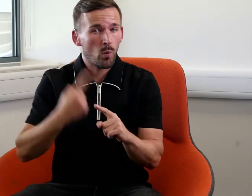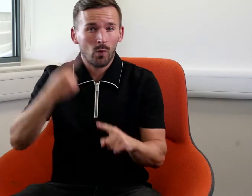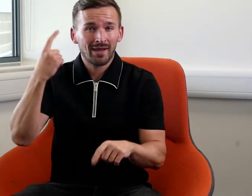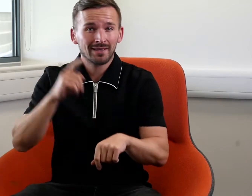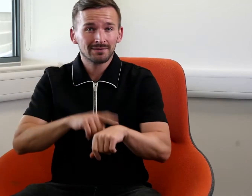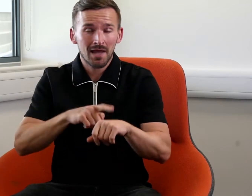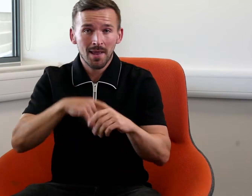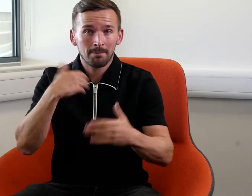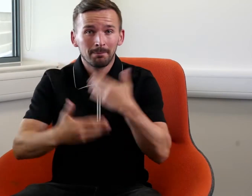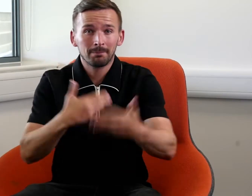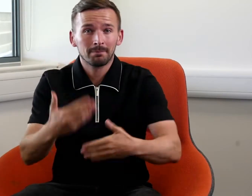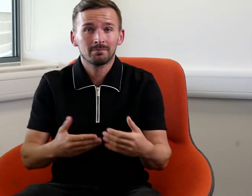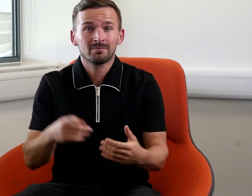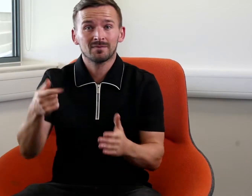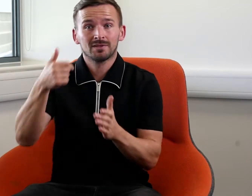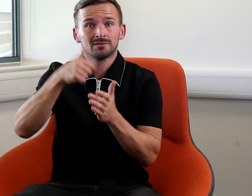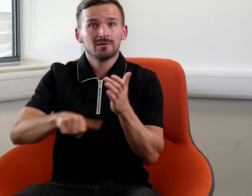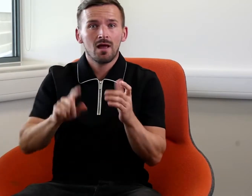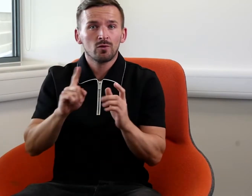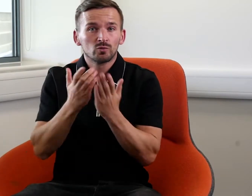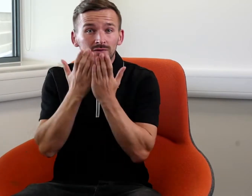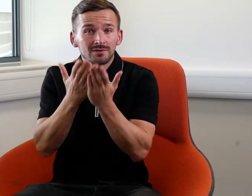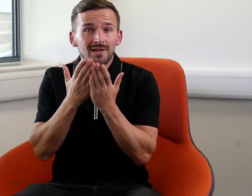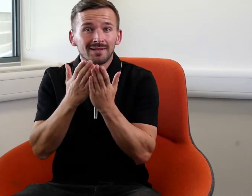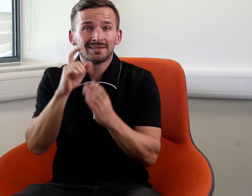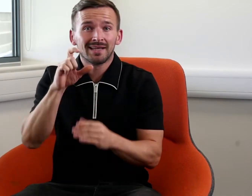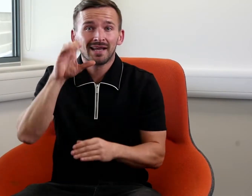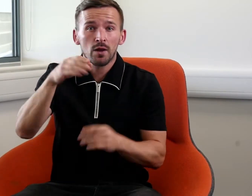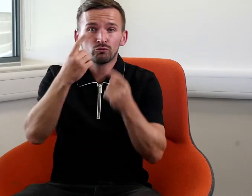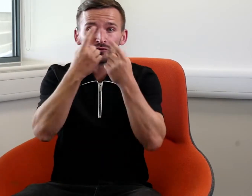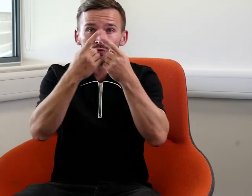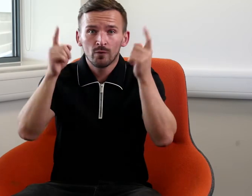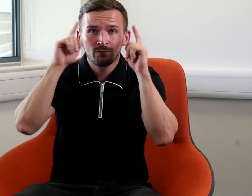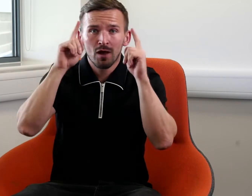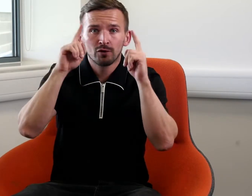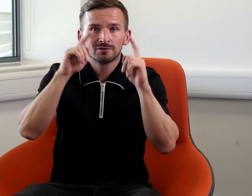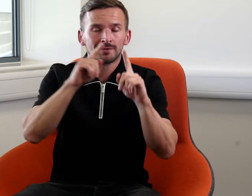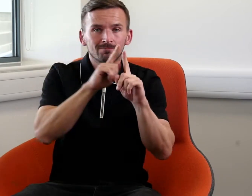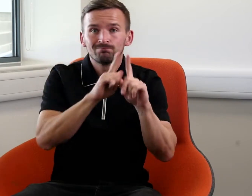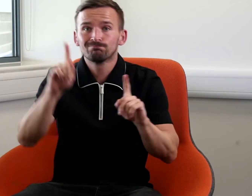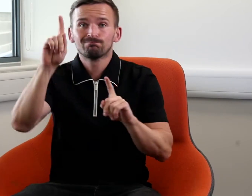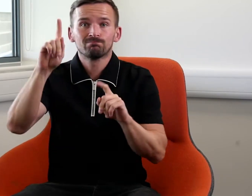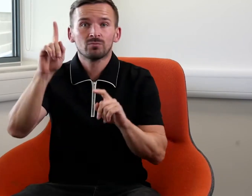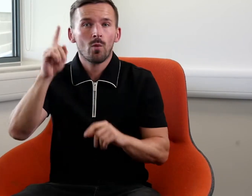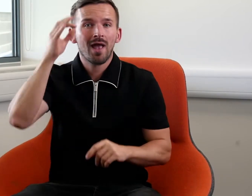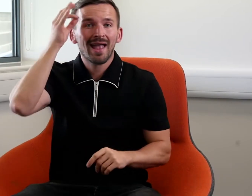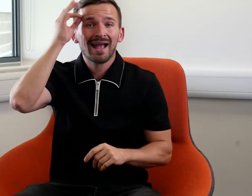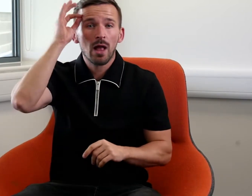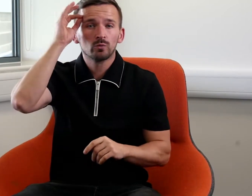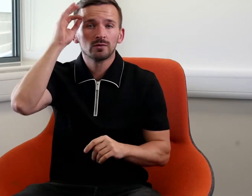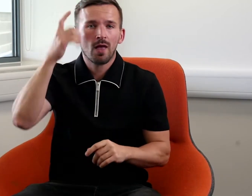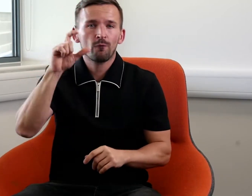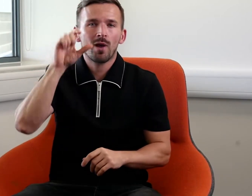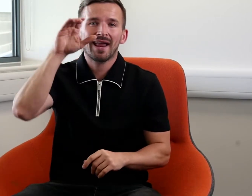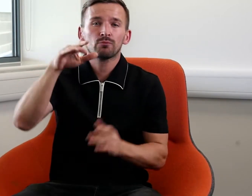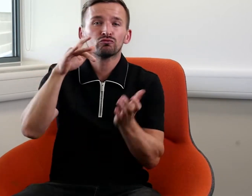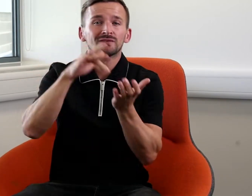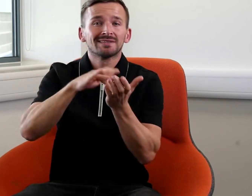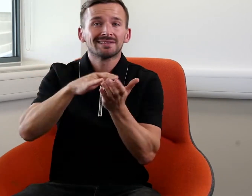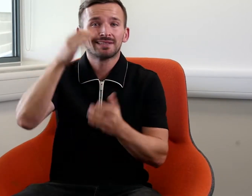He's got into politics and progressed really quickly. He only studied at Cambridge University and then became a councillor for